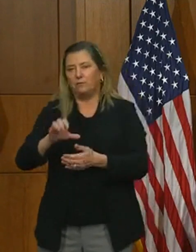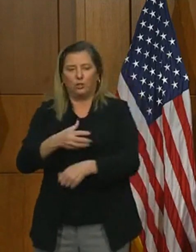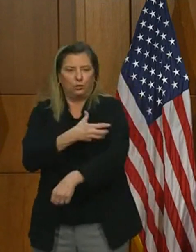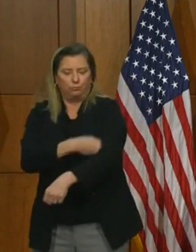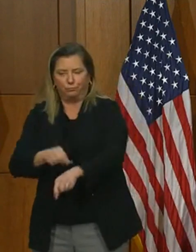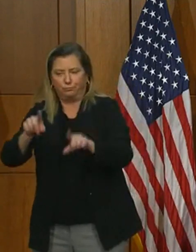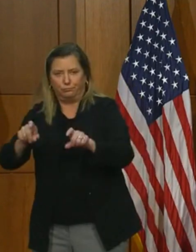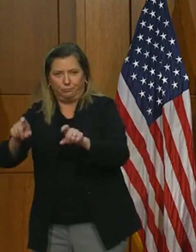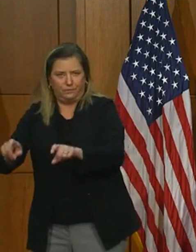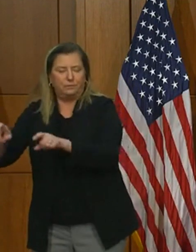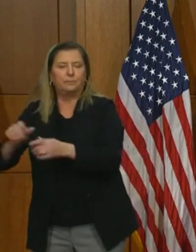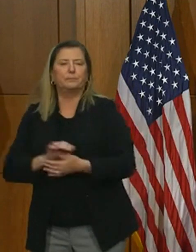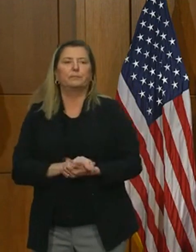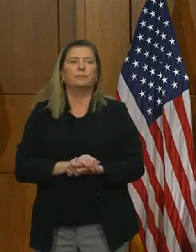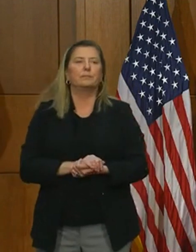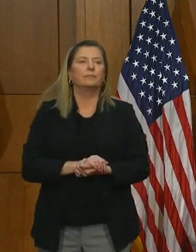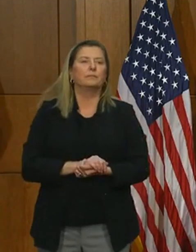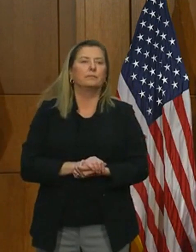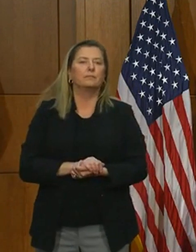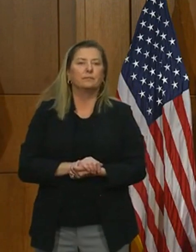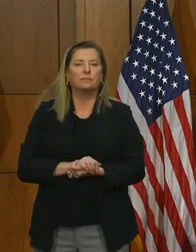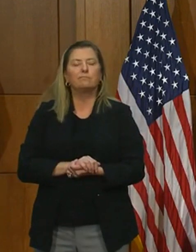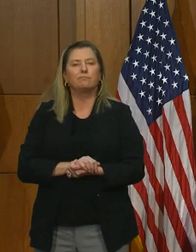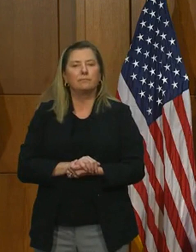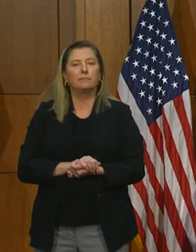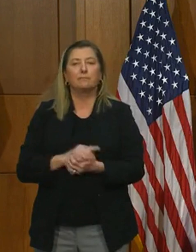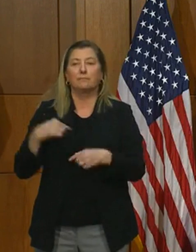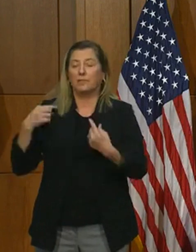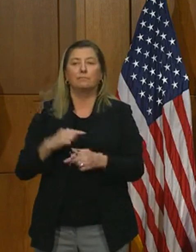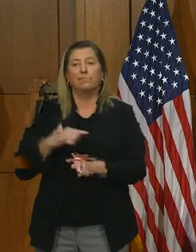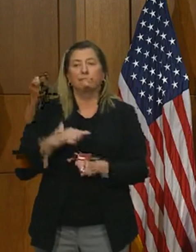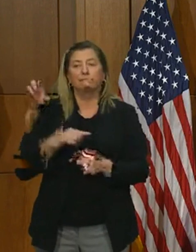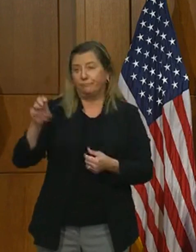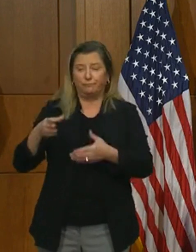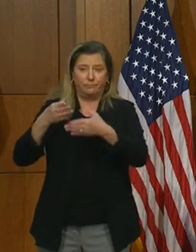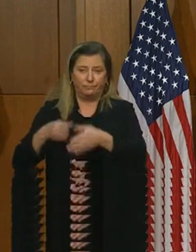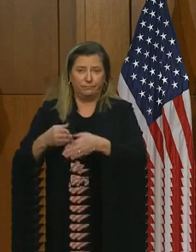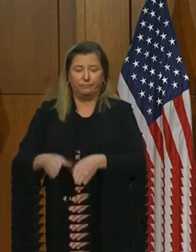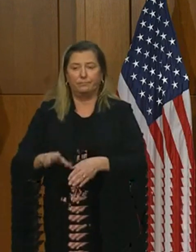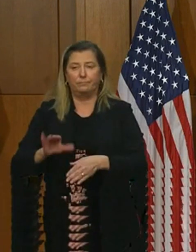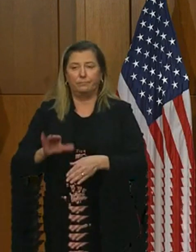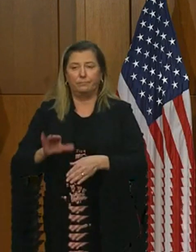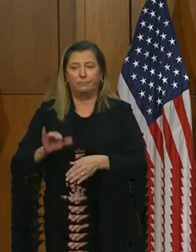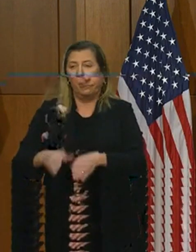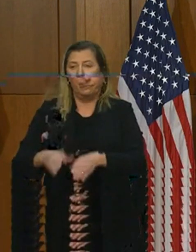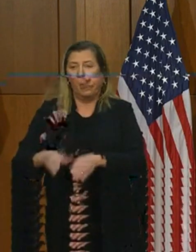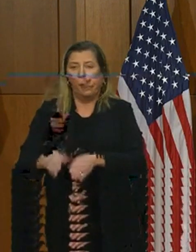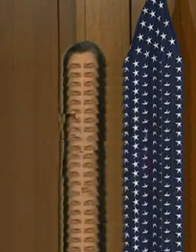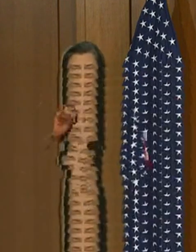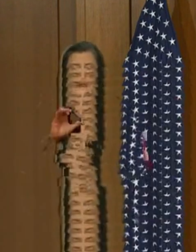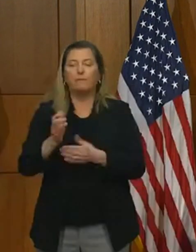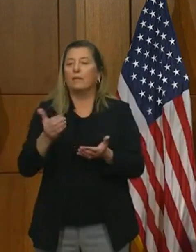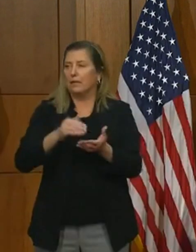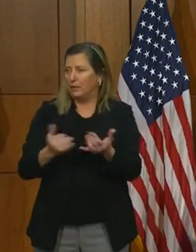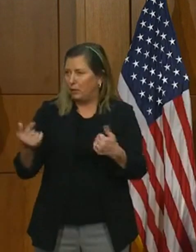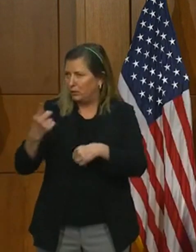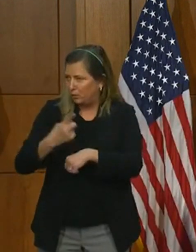serology tests. I've been giving you the breakdown regarding demographics. I'll do that again